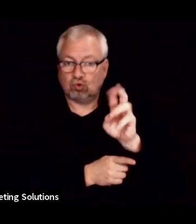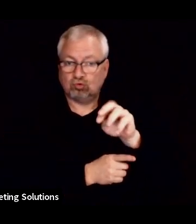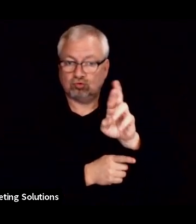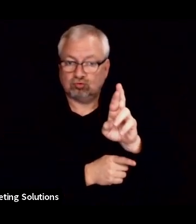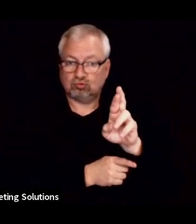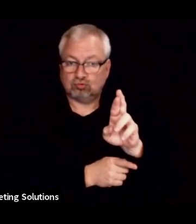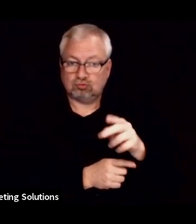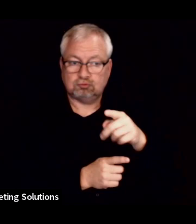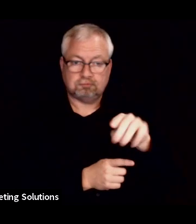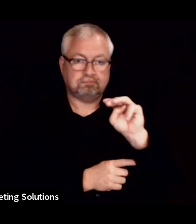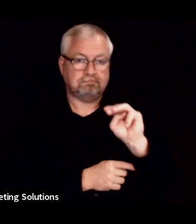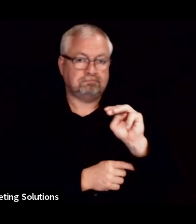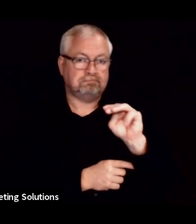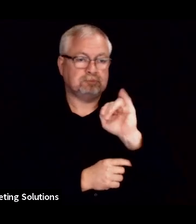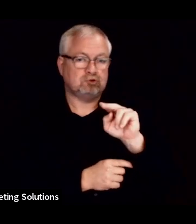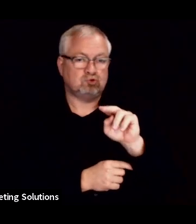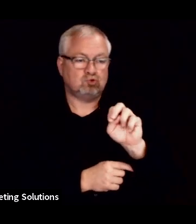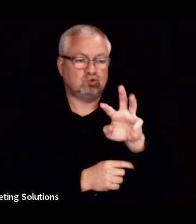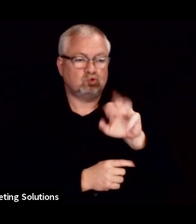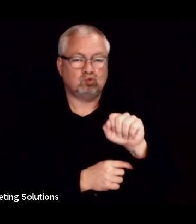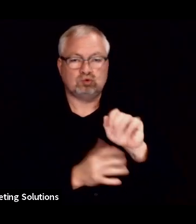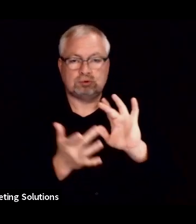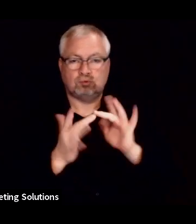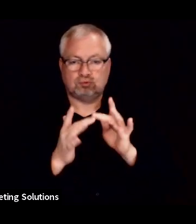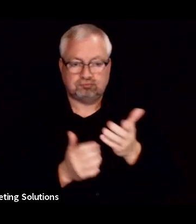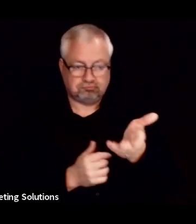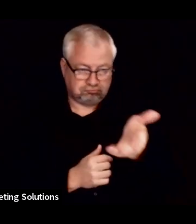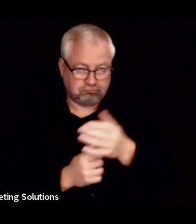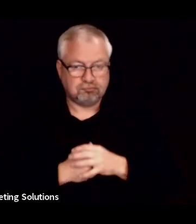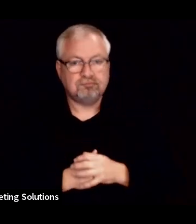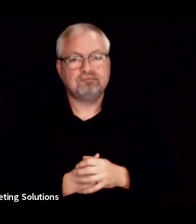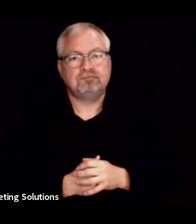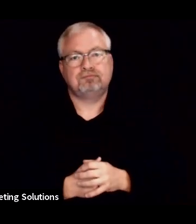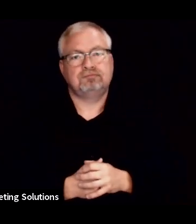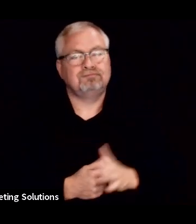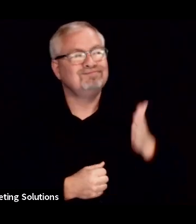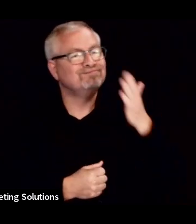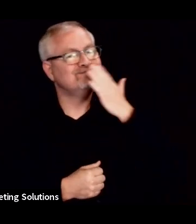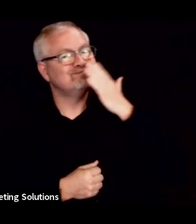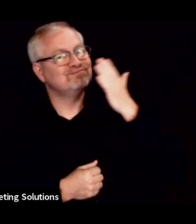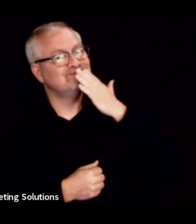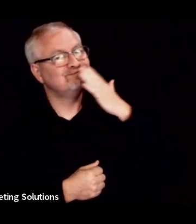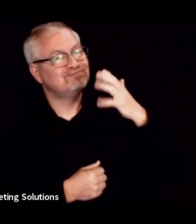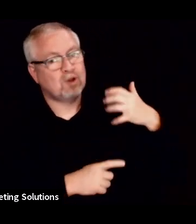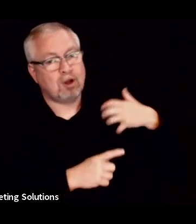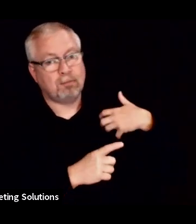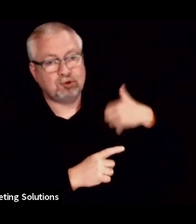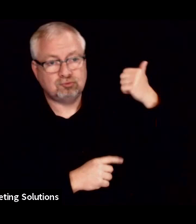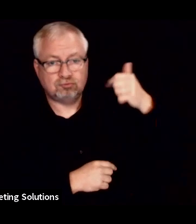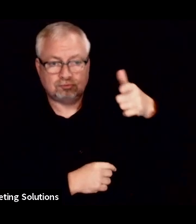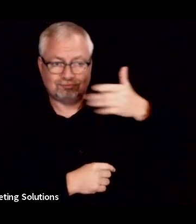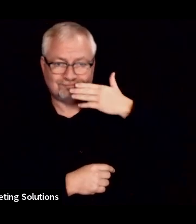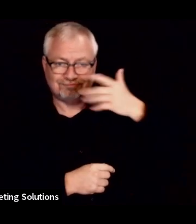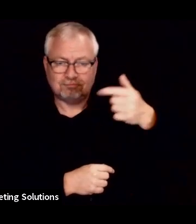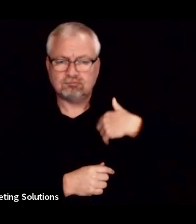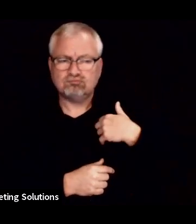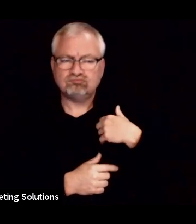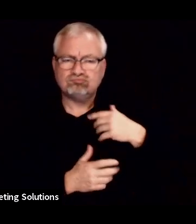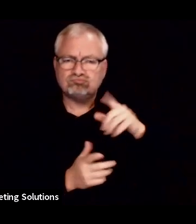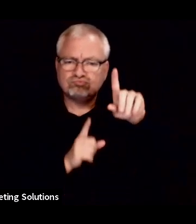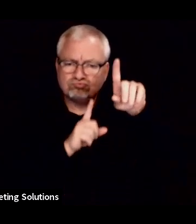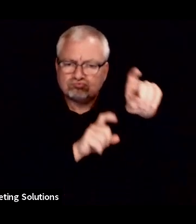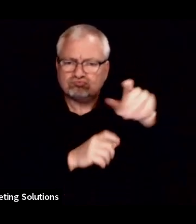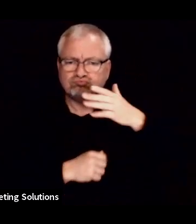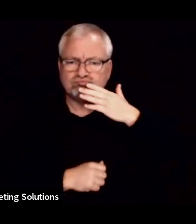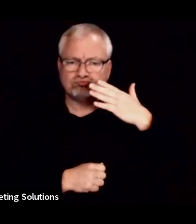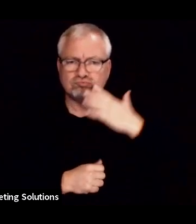You are now live. Hi, thank you, Commissioner, for taking the question. And this may not be your direct wheelhouse, but I